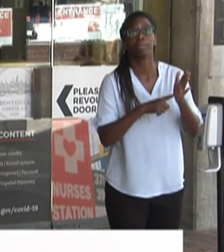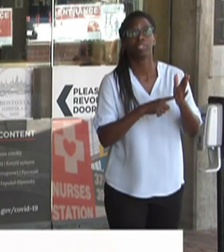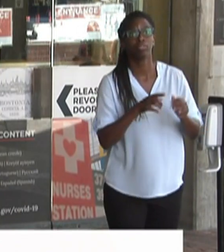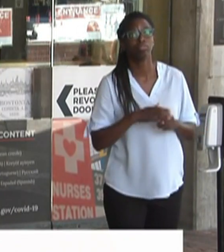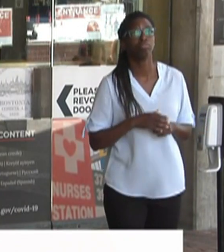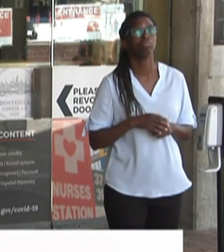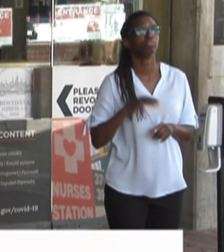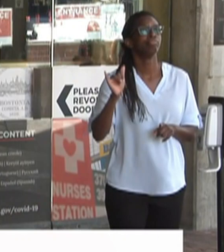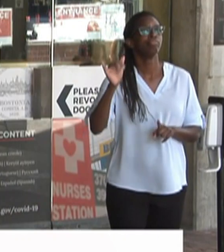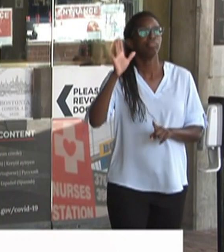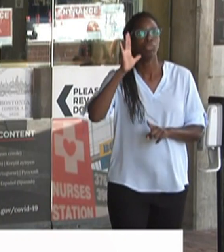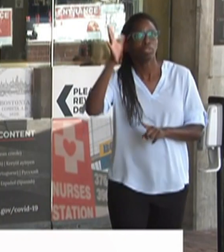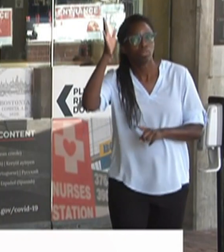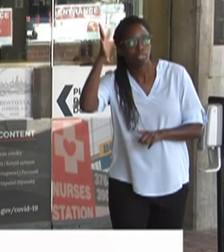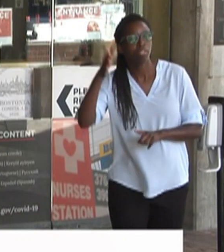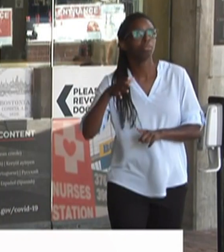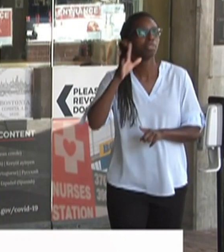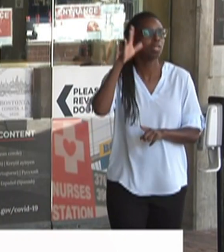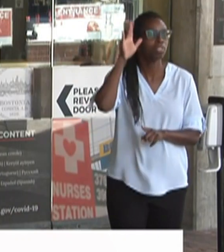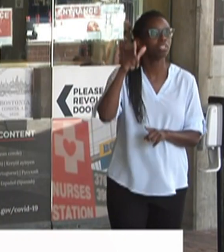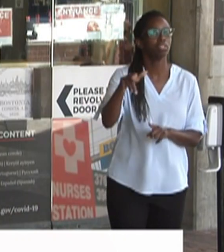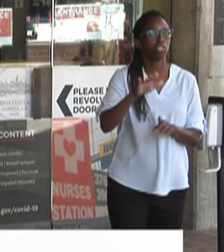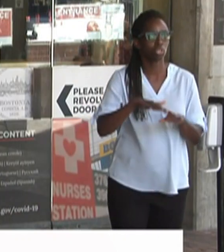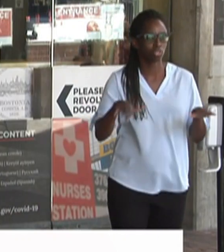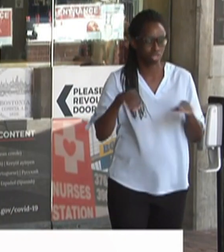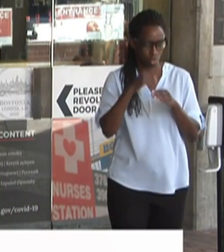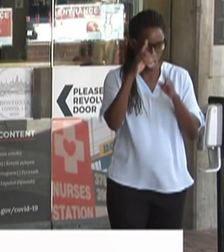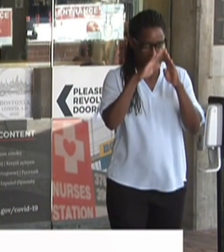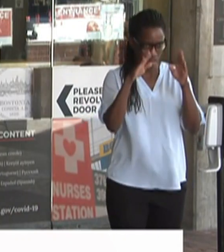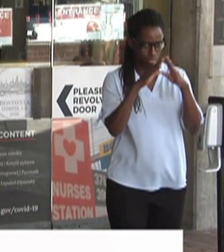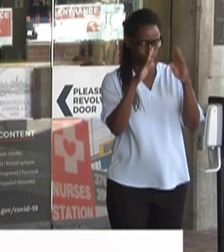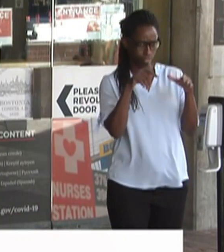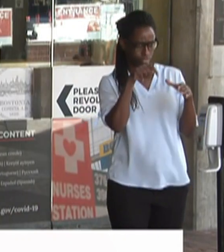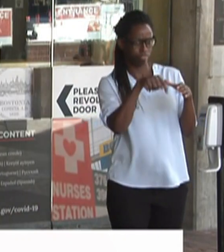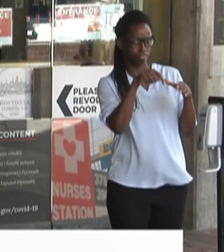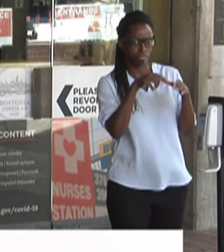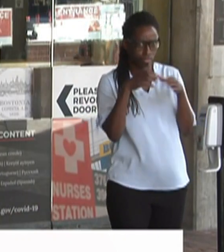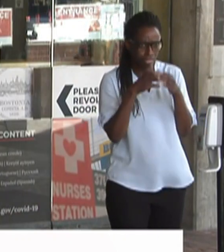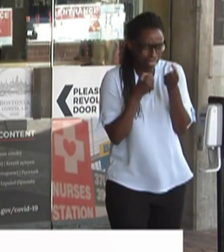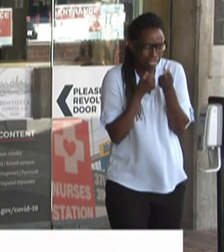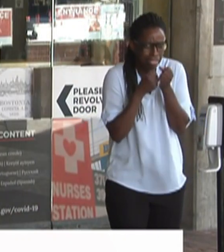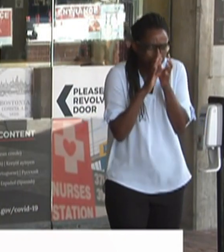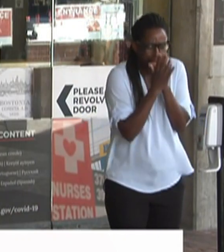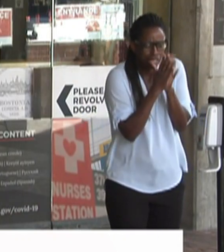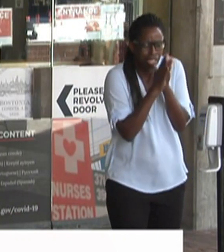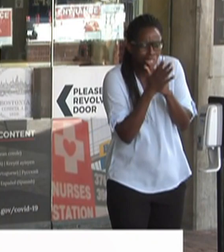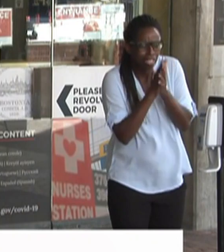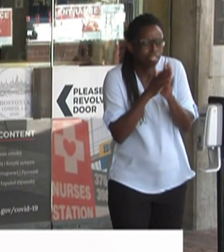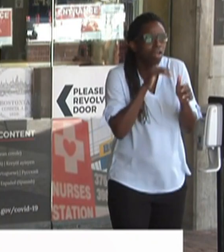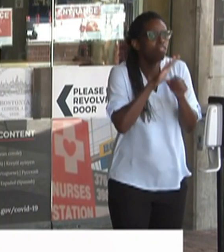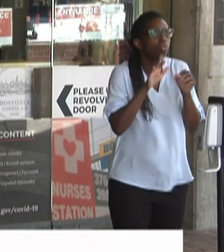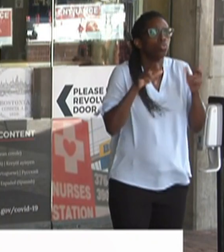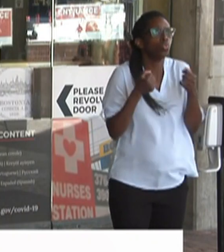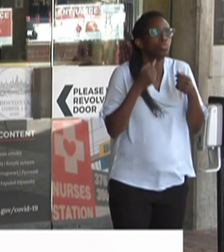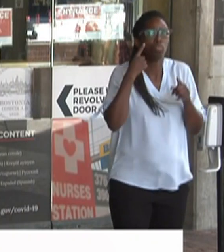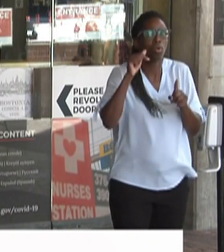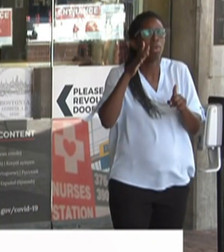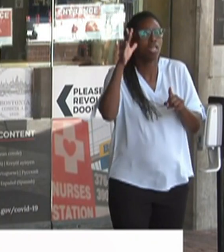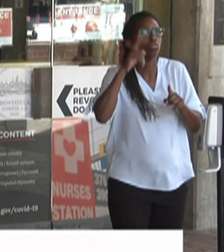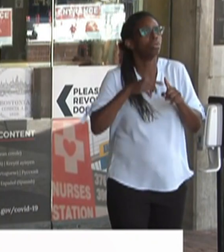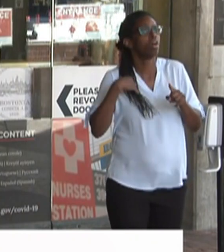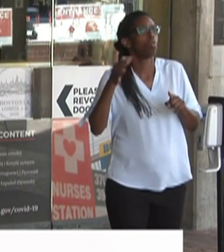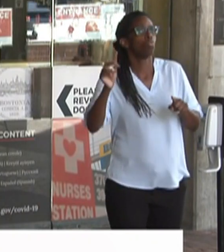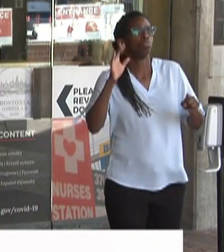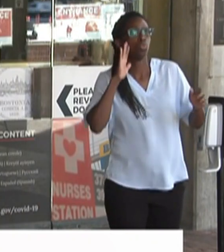overcrowded in housing. People who have to work outside of the home coming back into the home. We're bringing resources to those